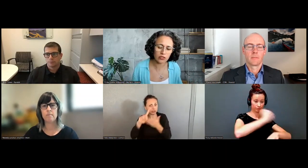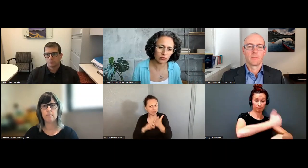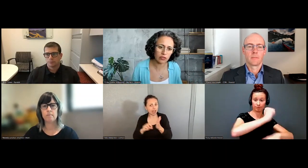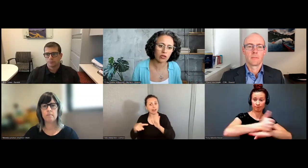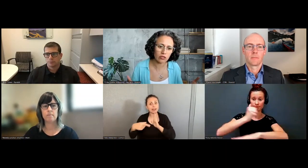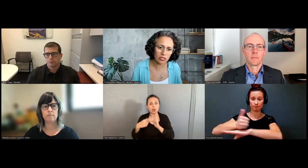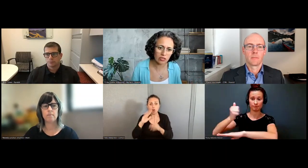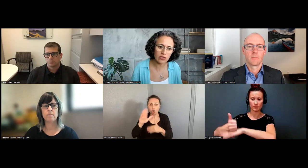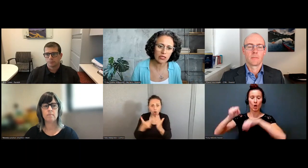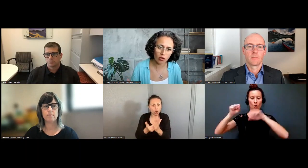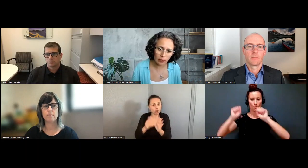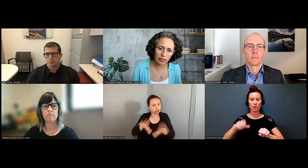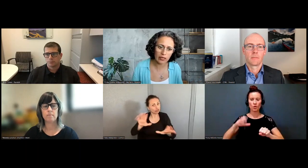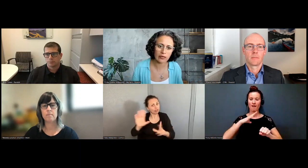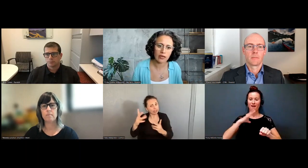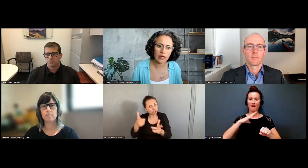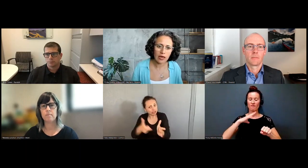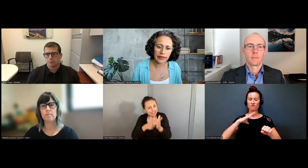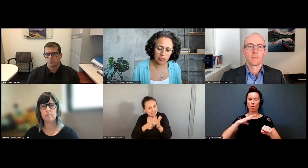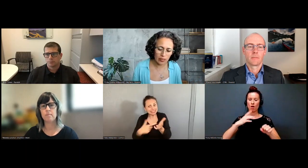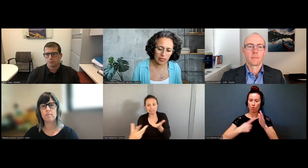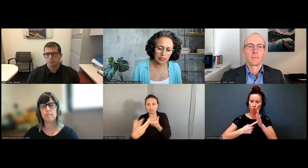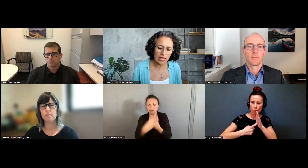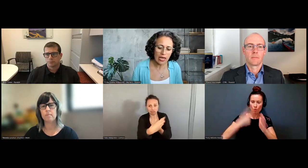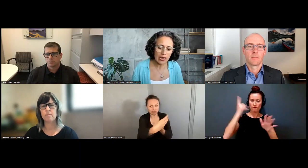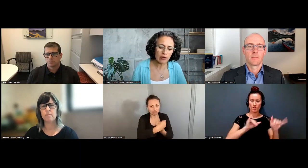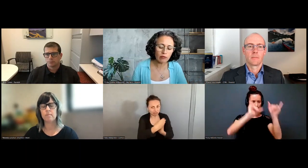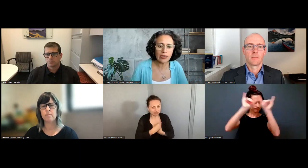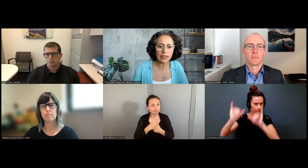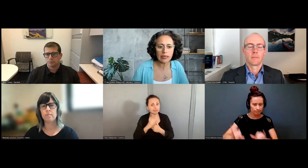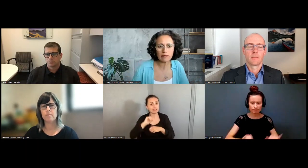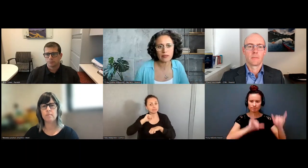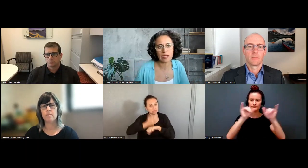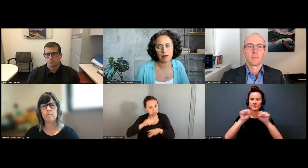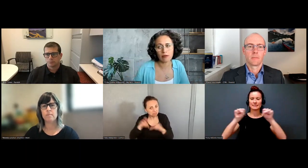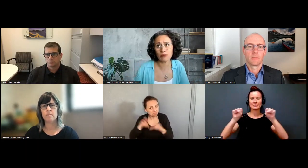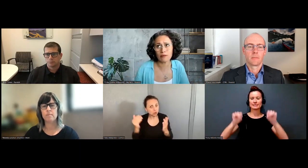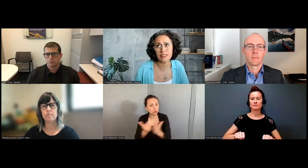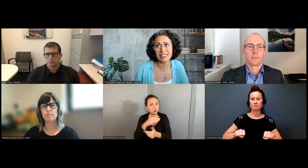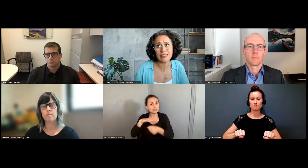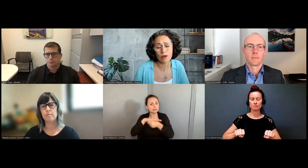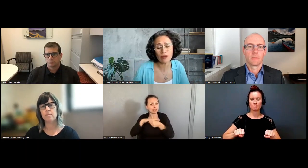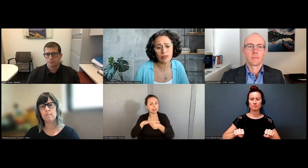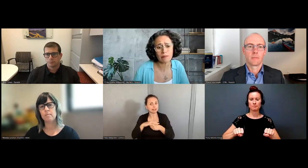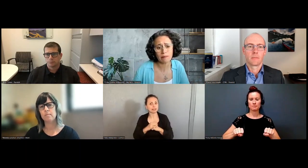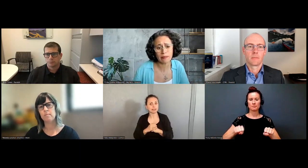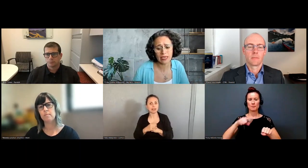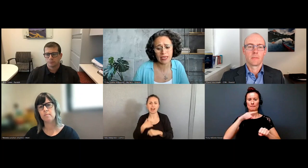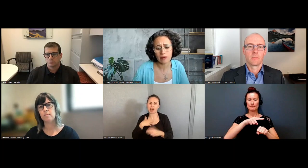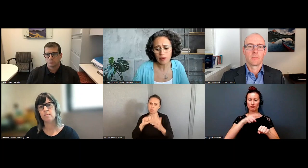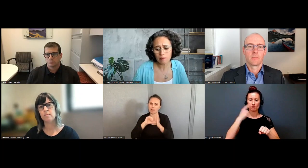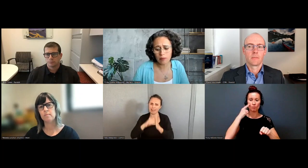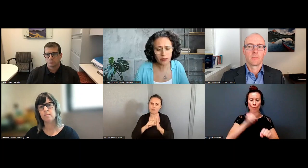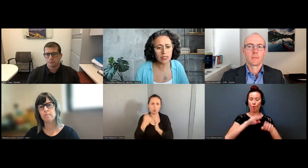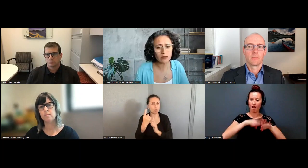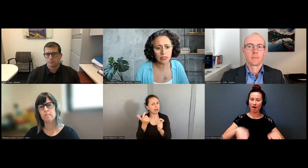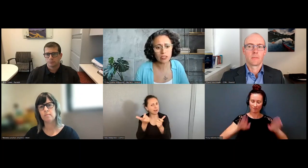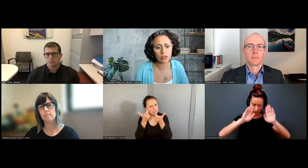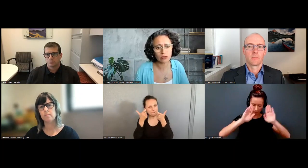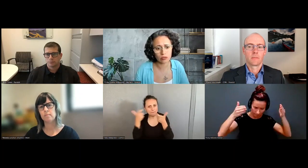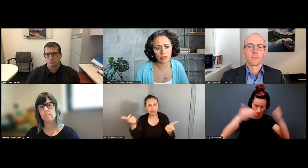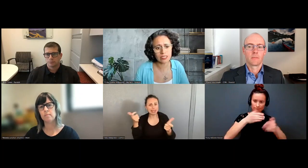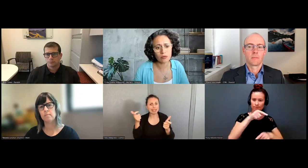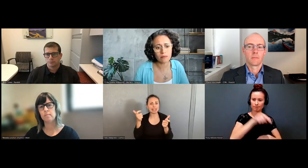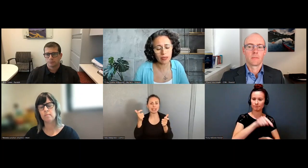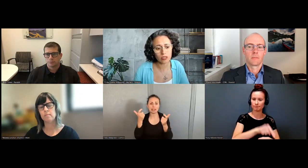the needs of children, are considering an opening and a space. And I really want to emphasize that one of the big pulls that we